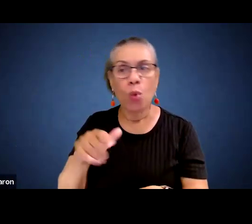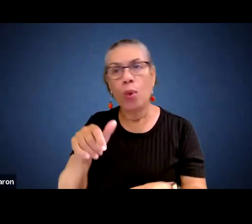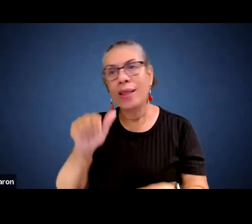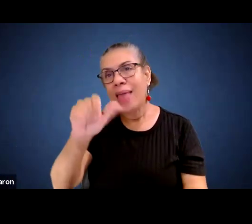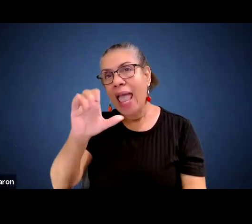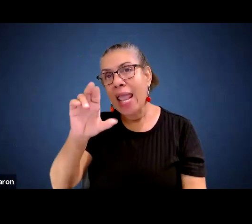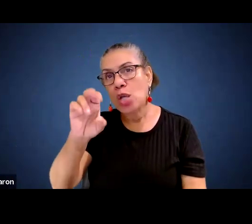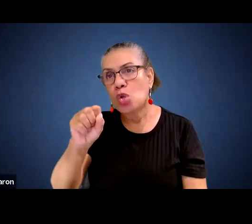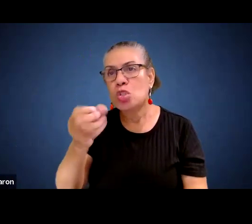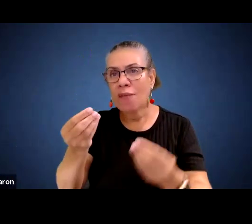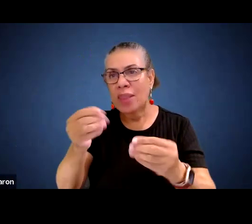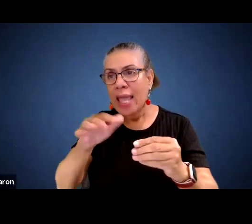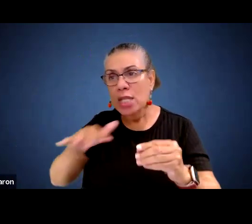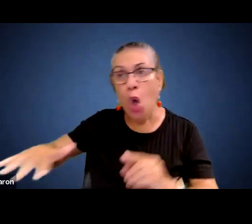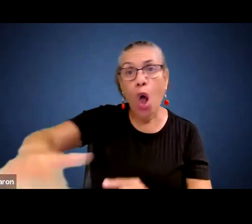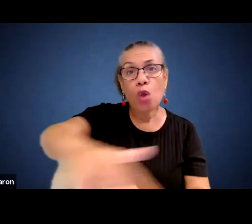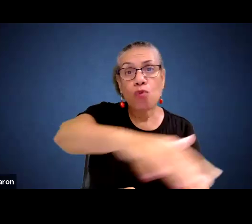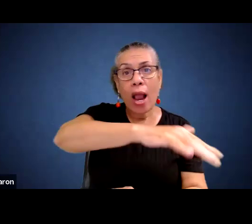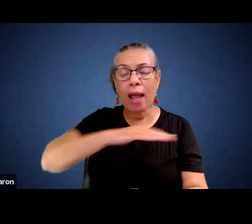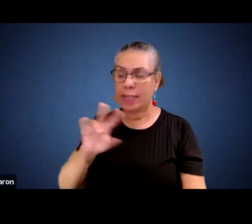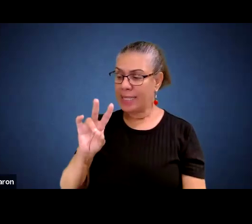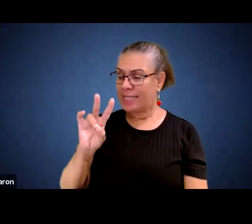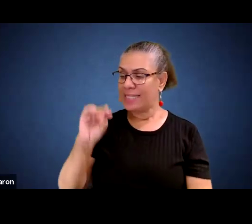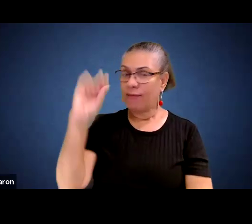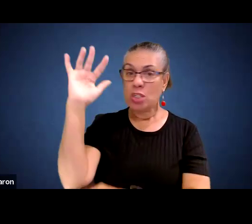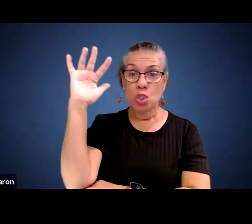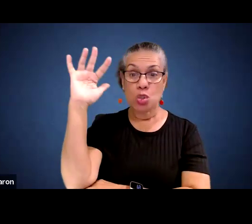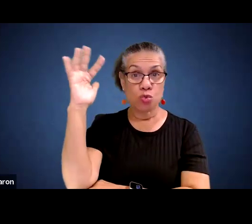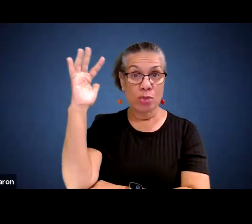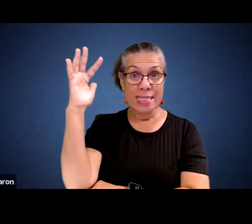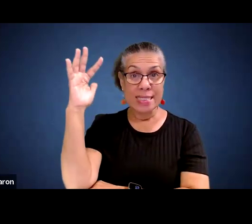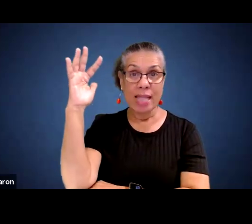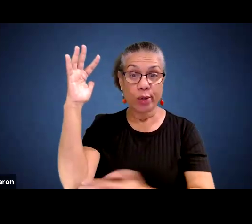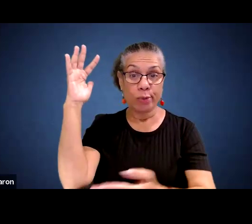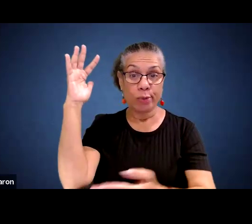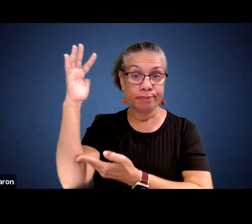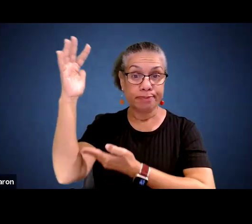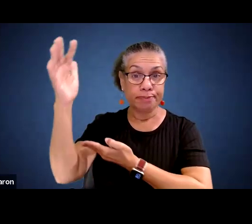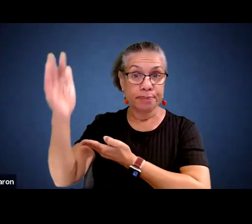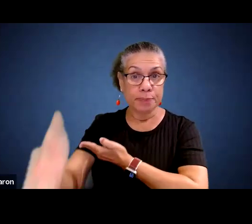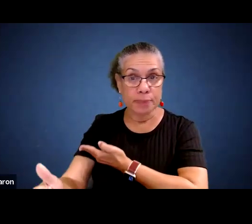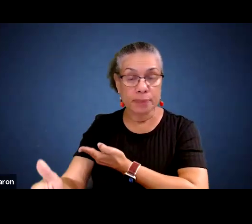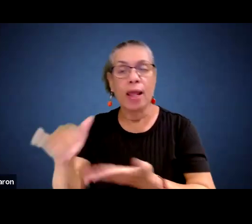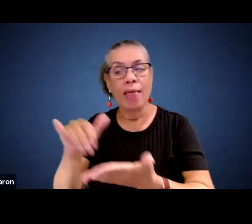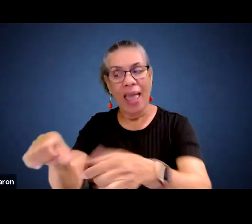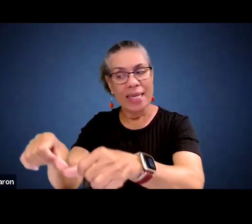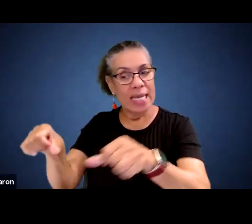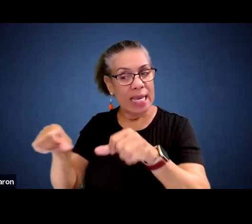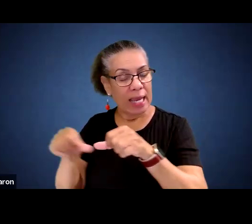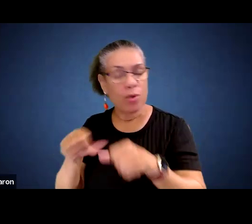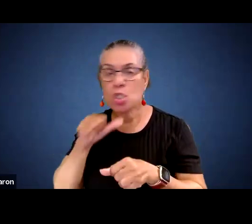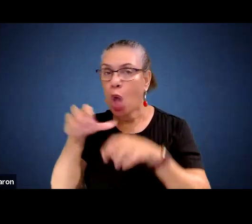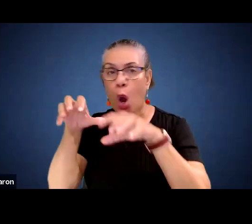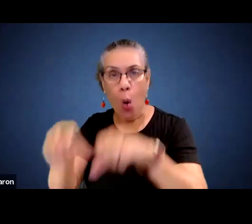around the stadium, where 70 trees now sit that may be taken down, that area is not actually owned by